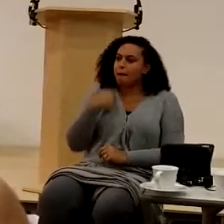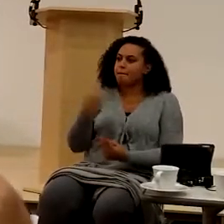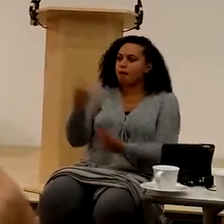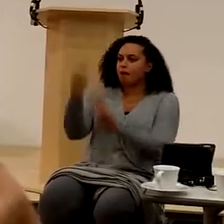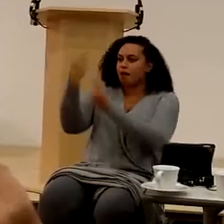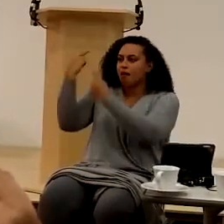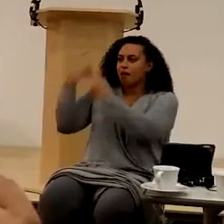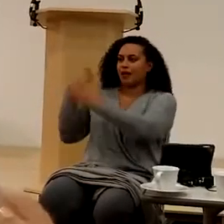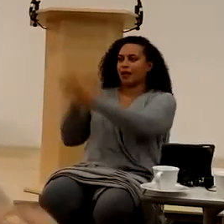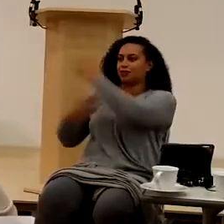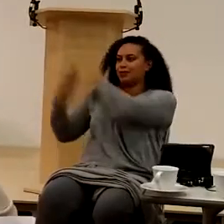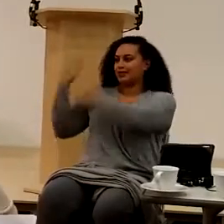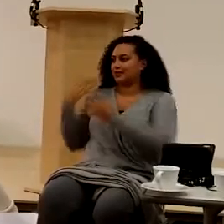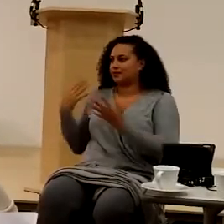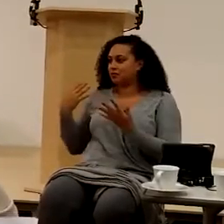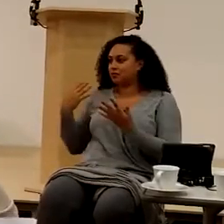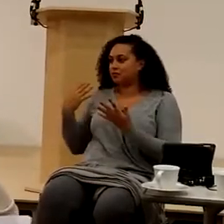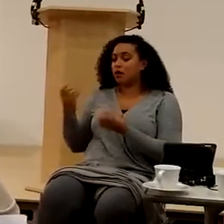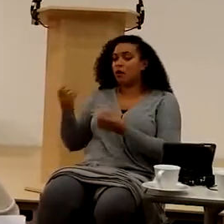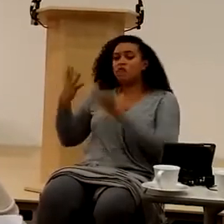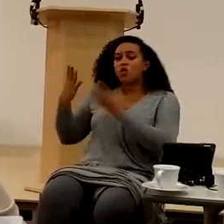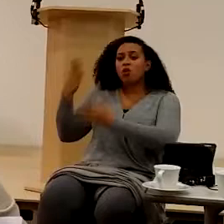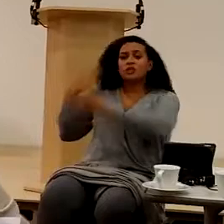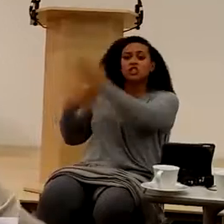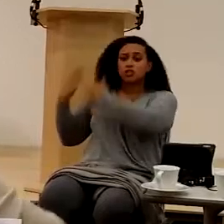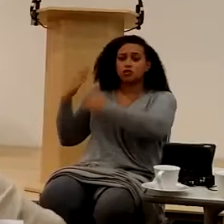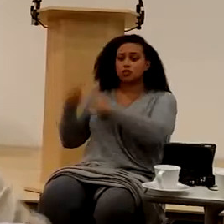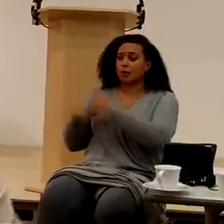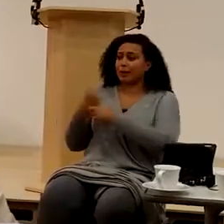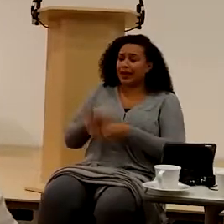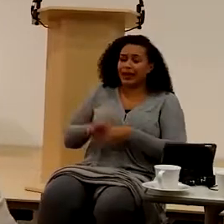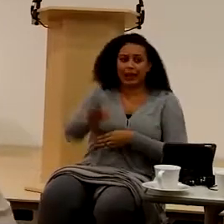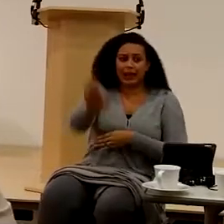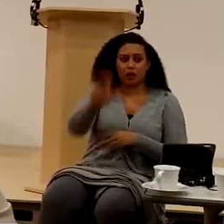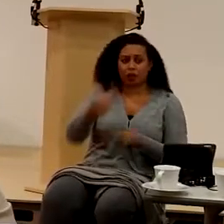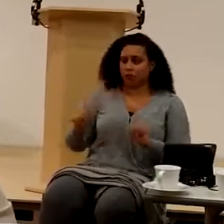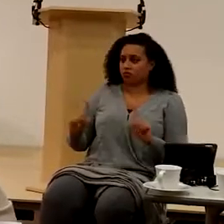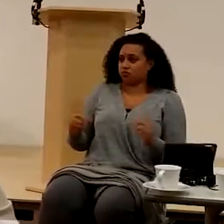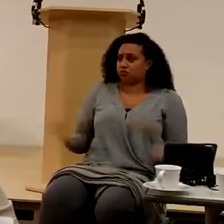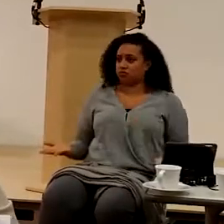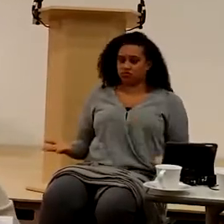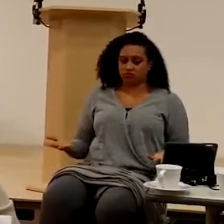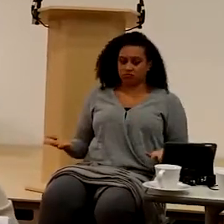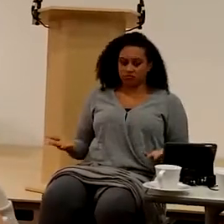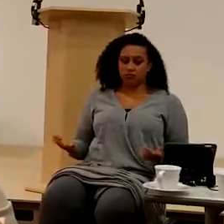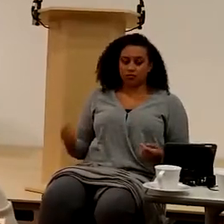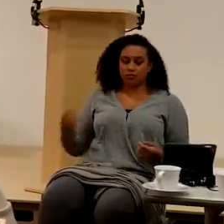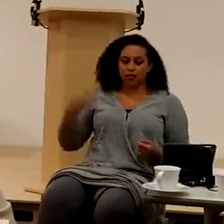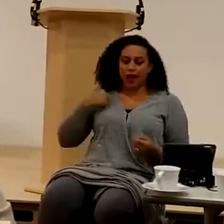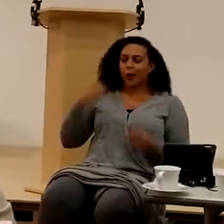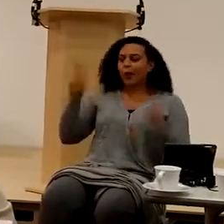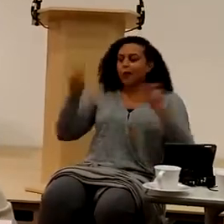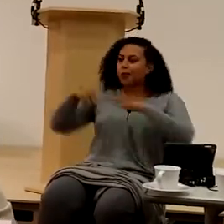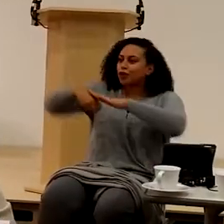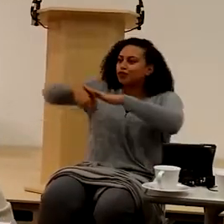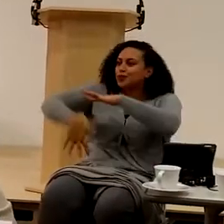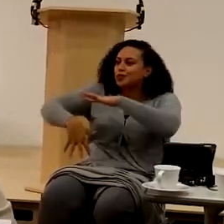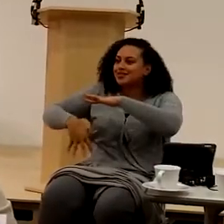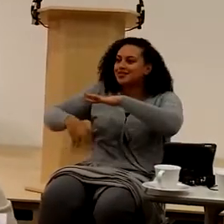help remind us that our roots are in an